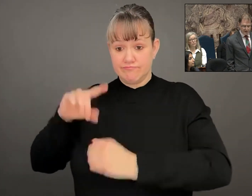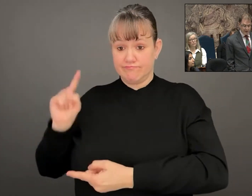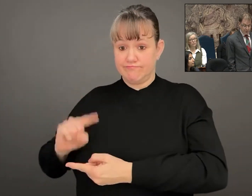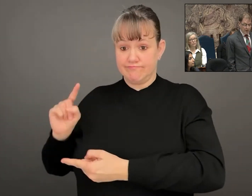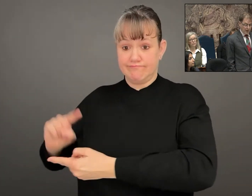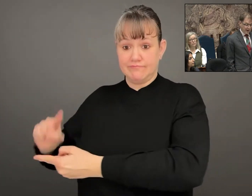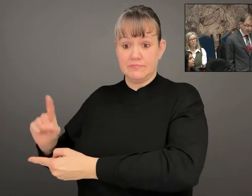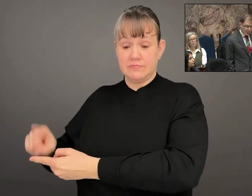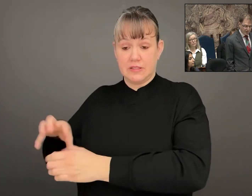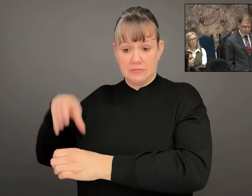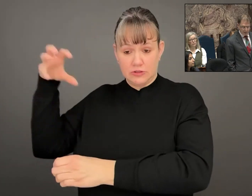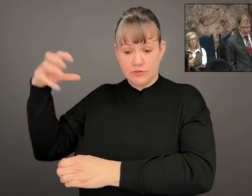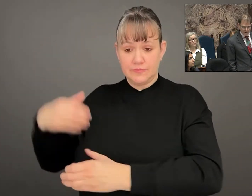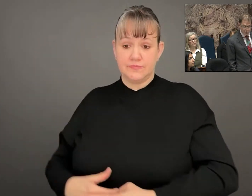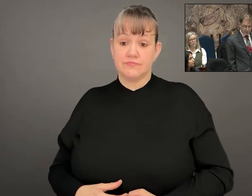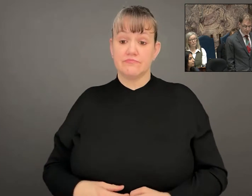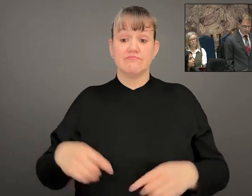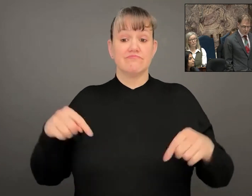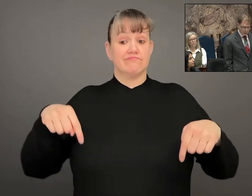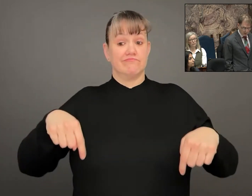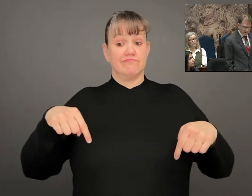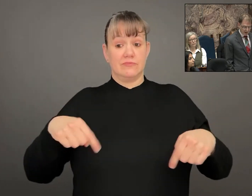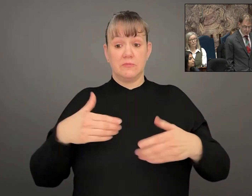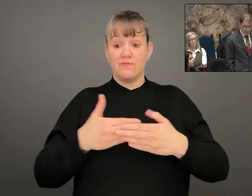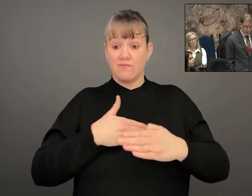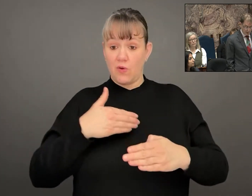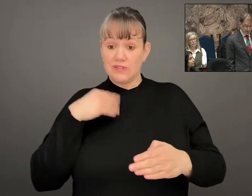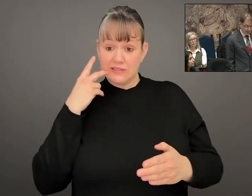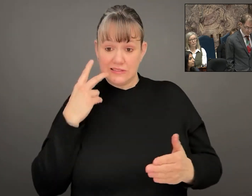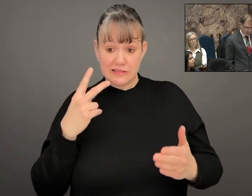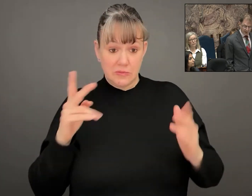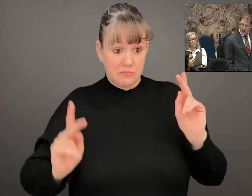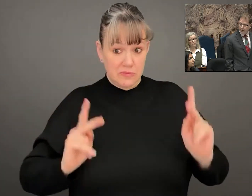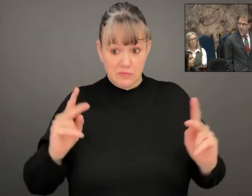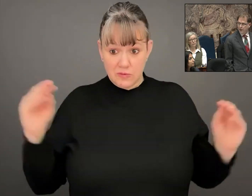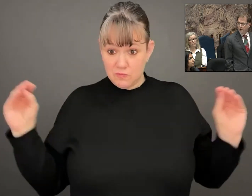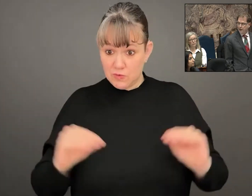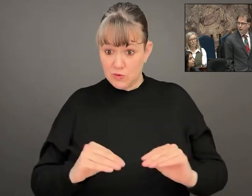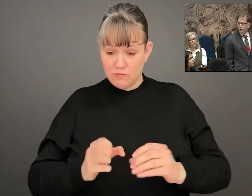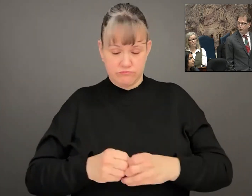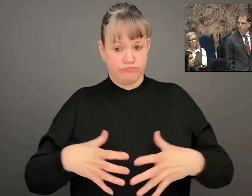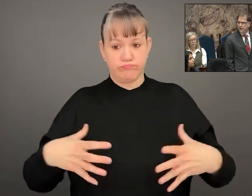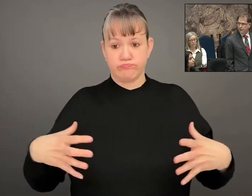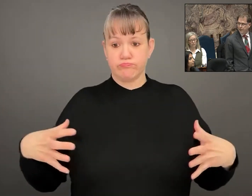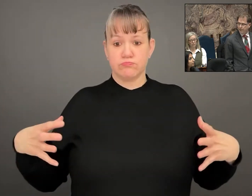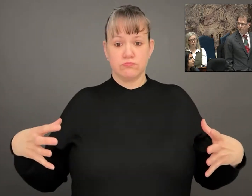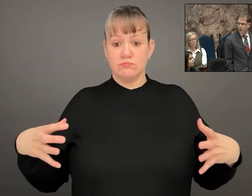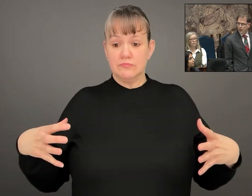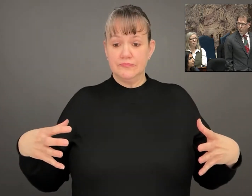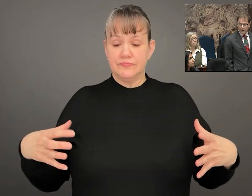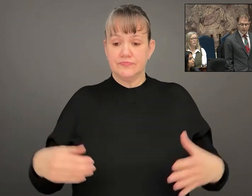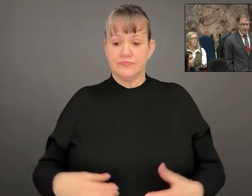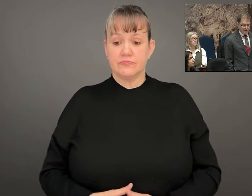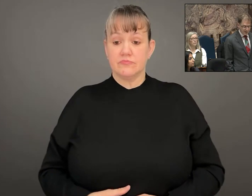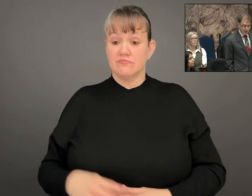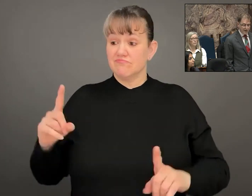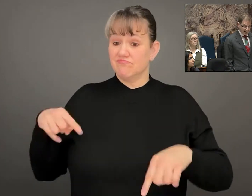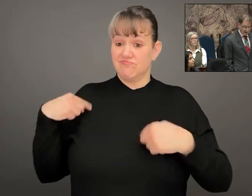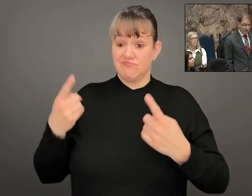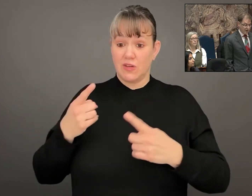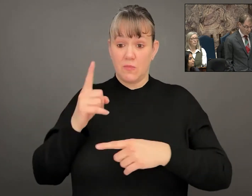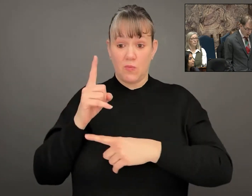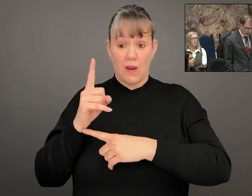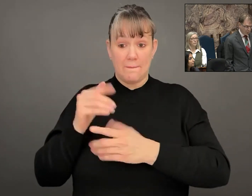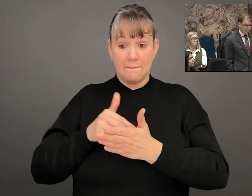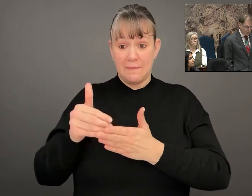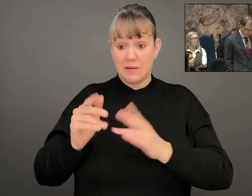we've seen an increase in population. In my time on the government side of being close to 1 million people, we've got to continue to take